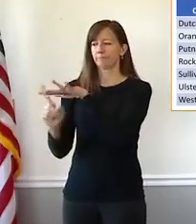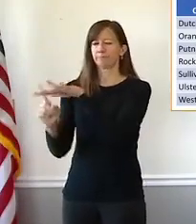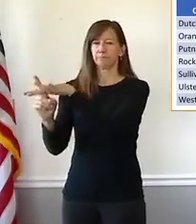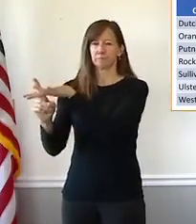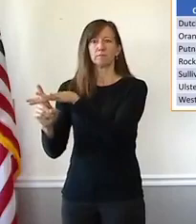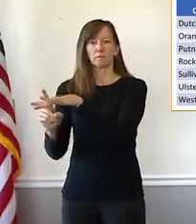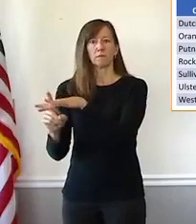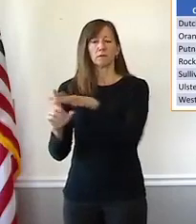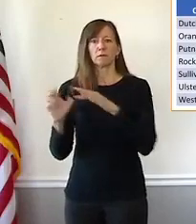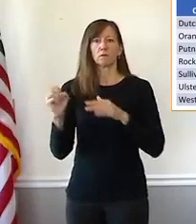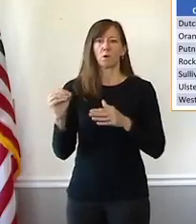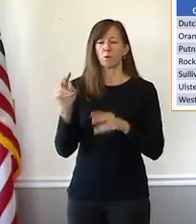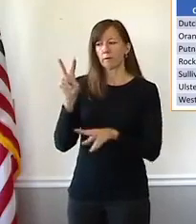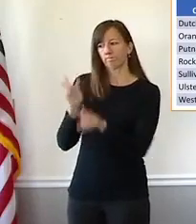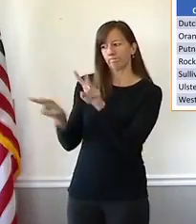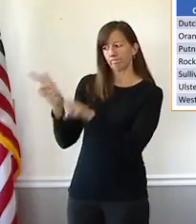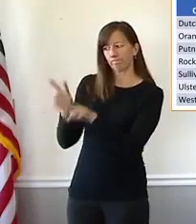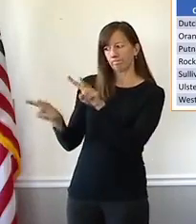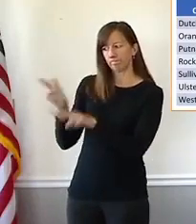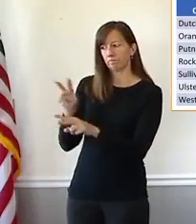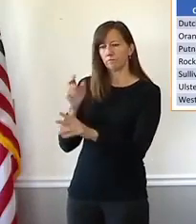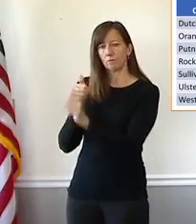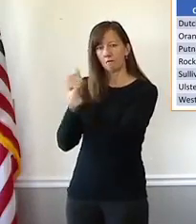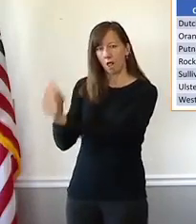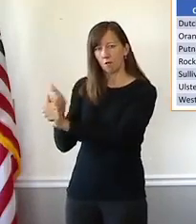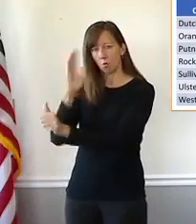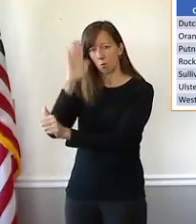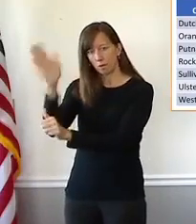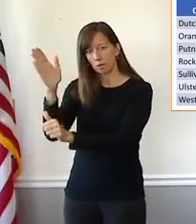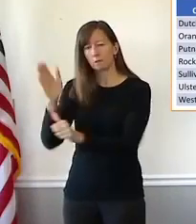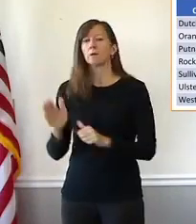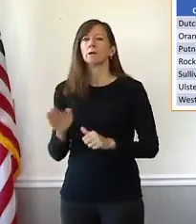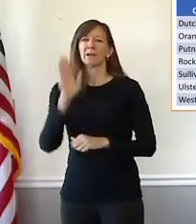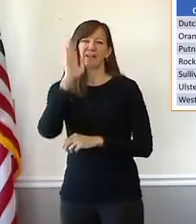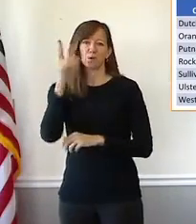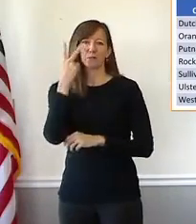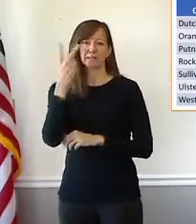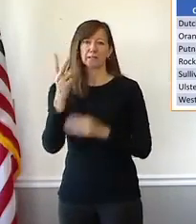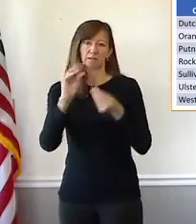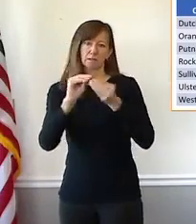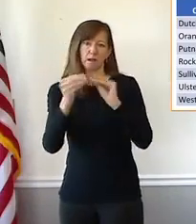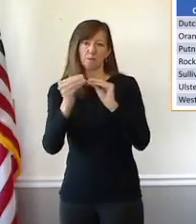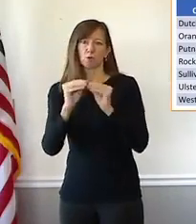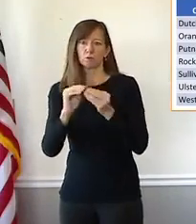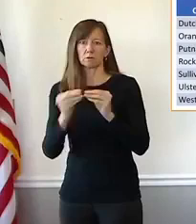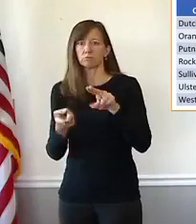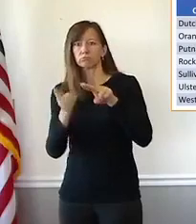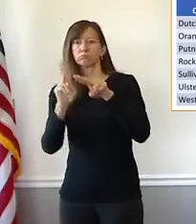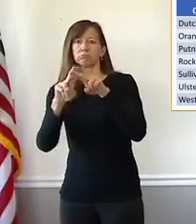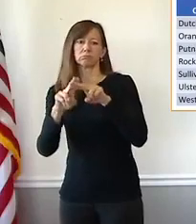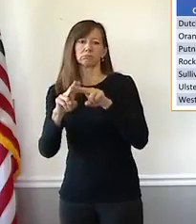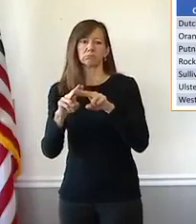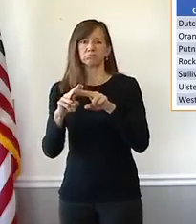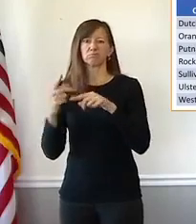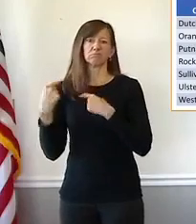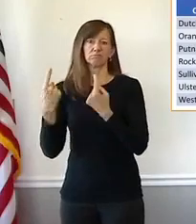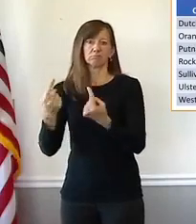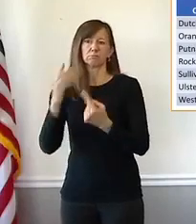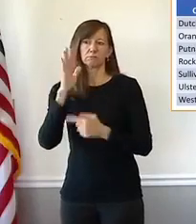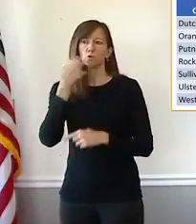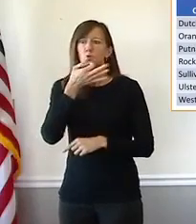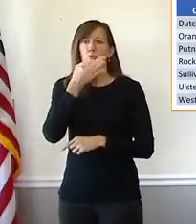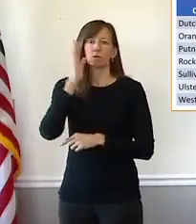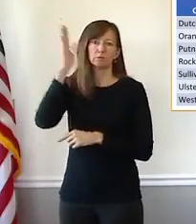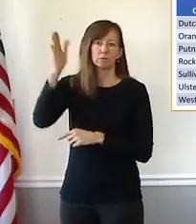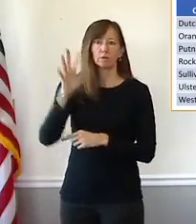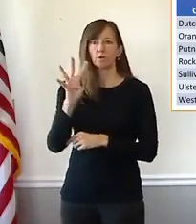those. And you'll see those begin to reflect in the dashboard over the next 48 hours. At the same time, keep in mind that of the